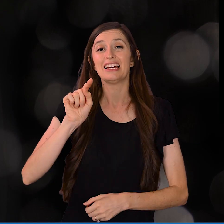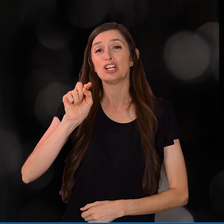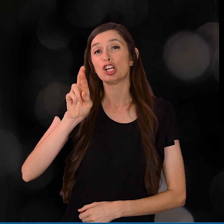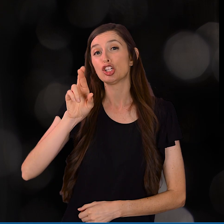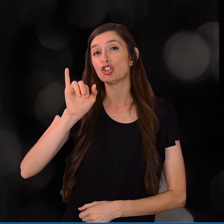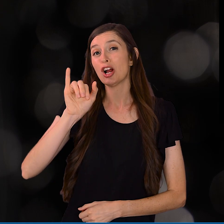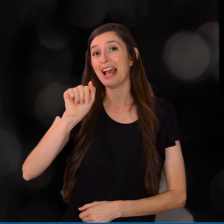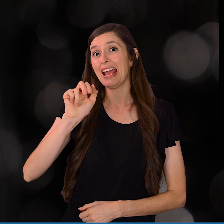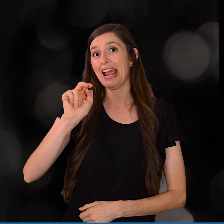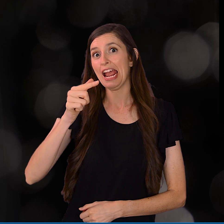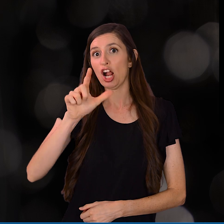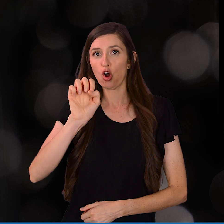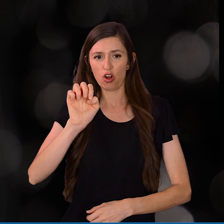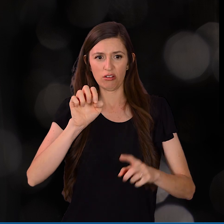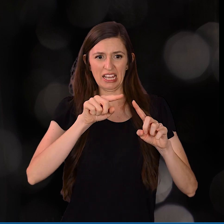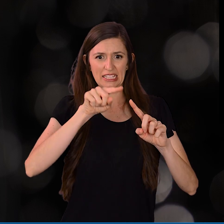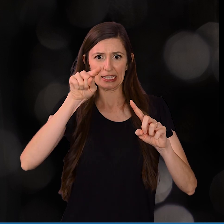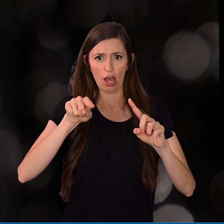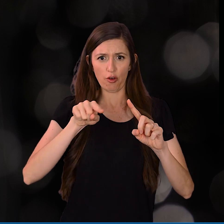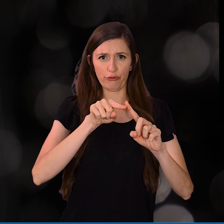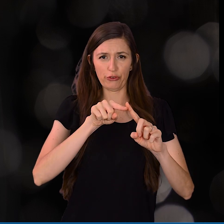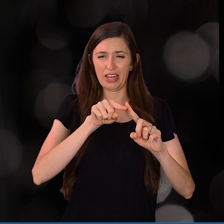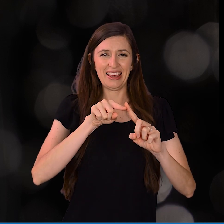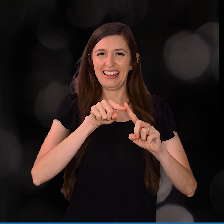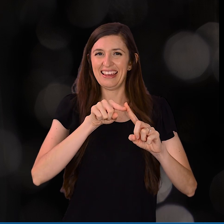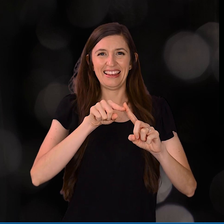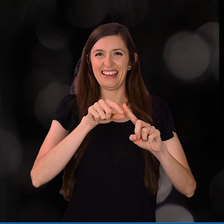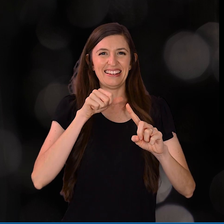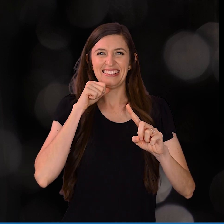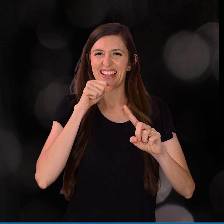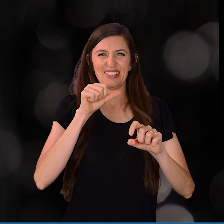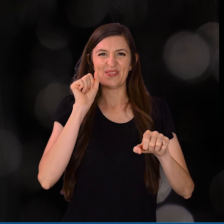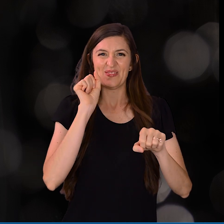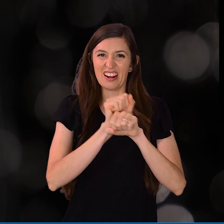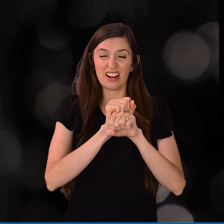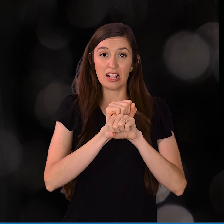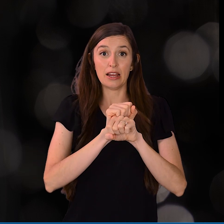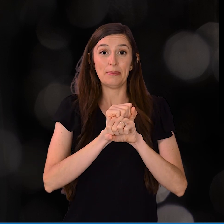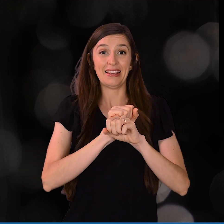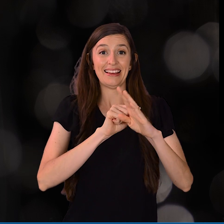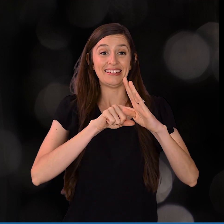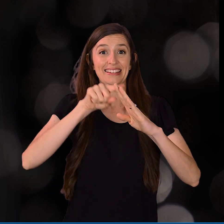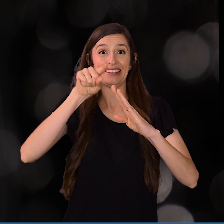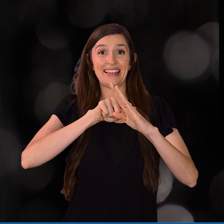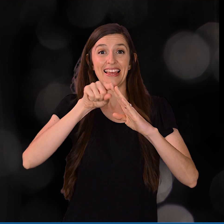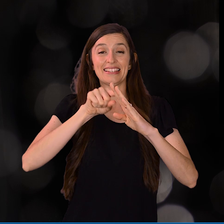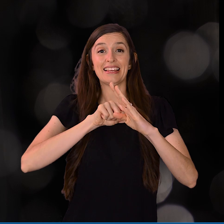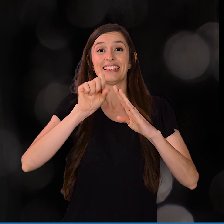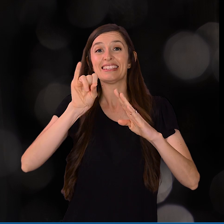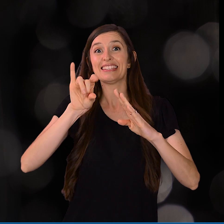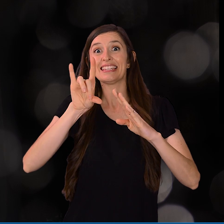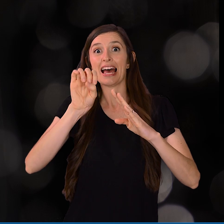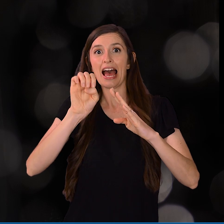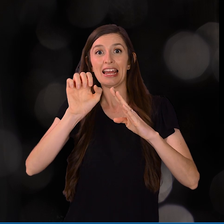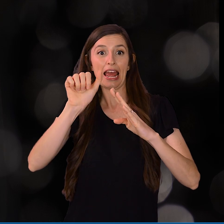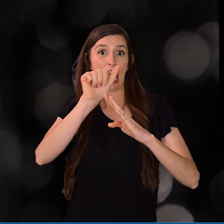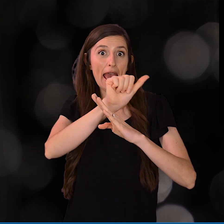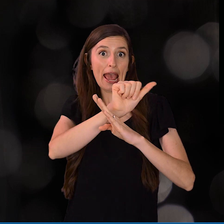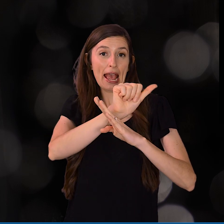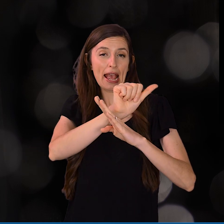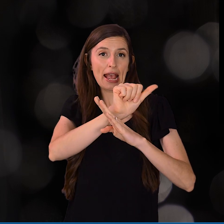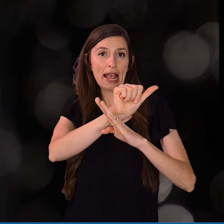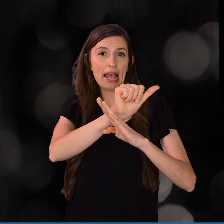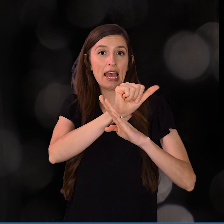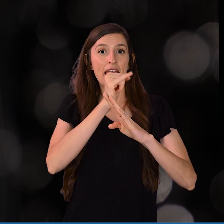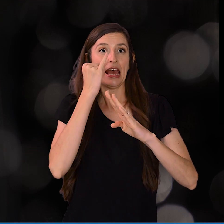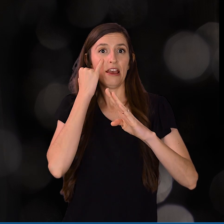really triangle, when you think of it, is not an apt analogy because side A of the triangle